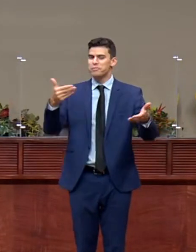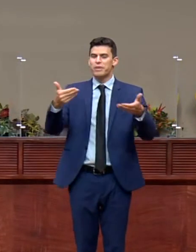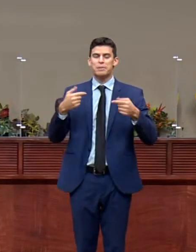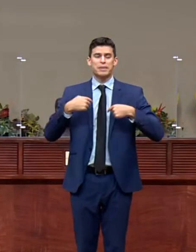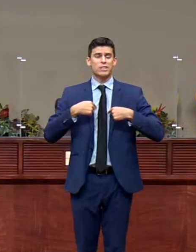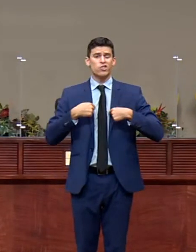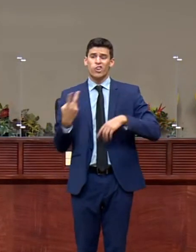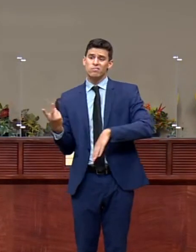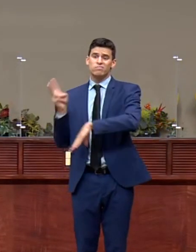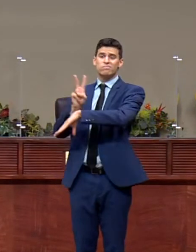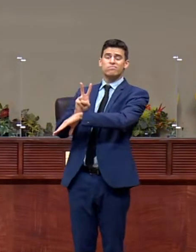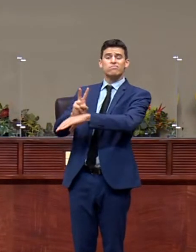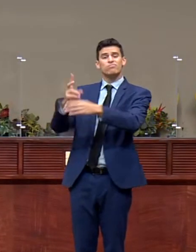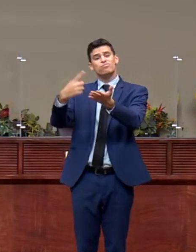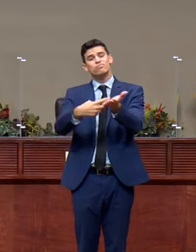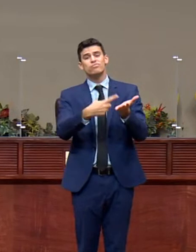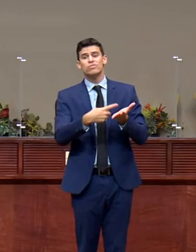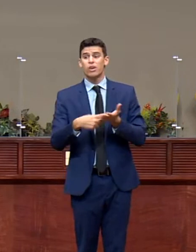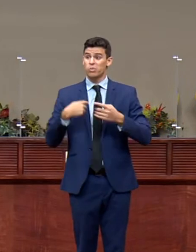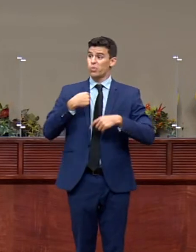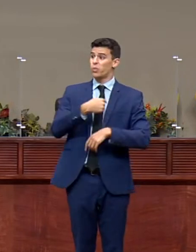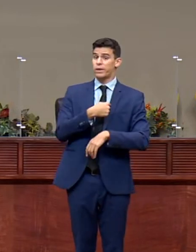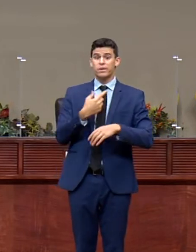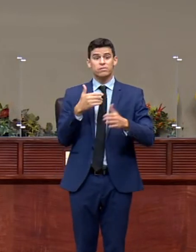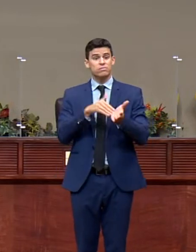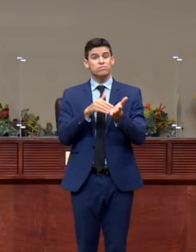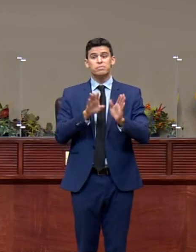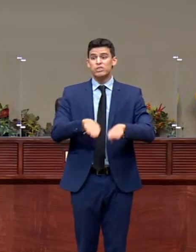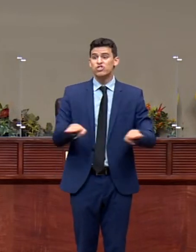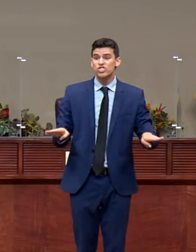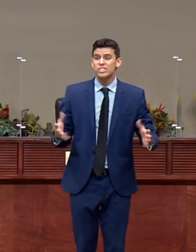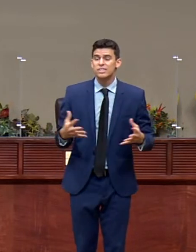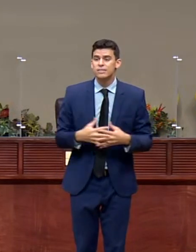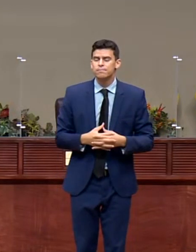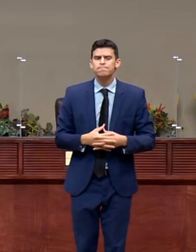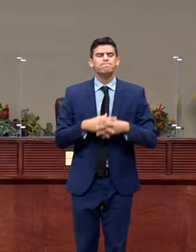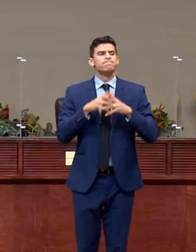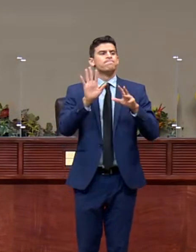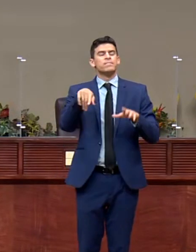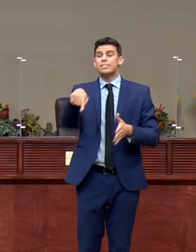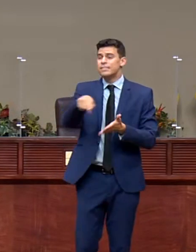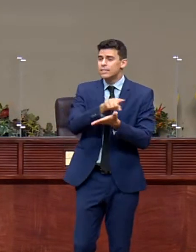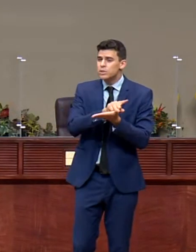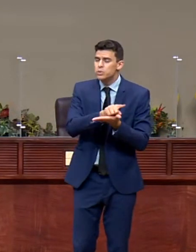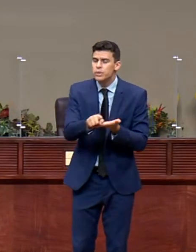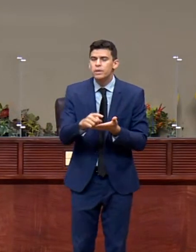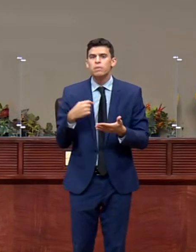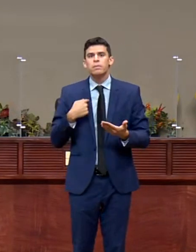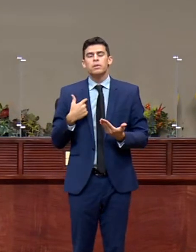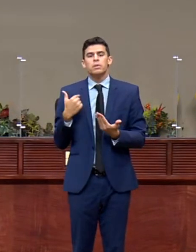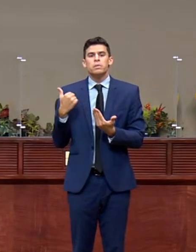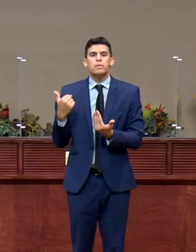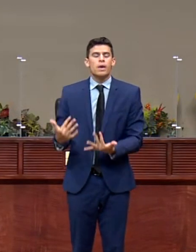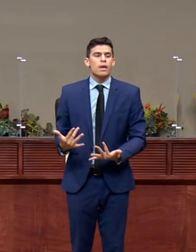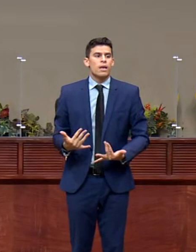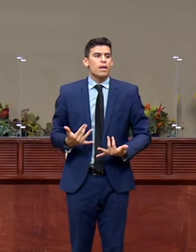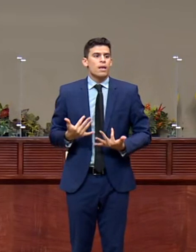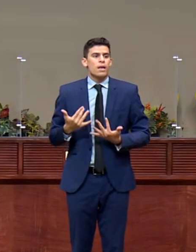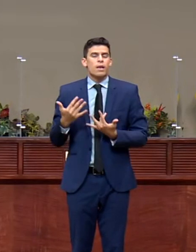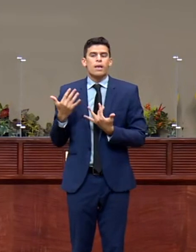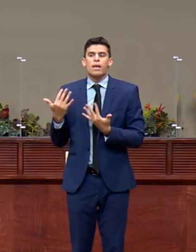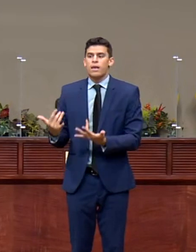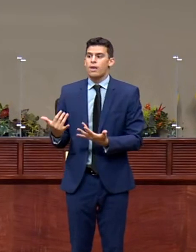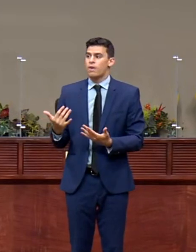talk as pediatricians. This week was a week that we had been anxiously awaiting. We were waiting for that data